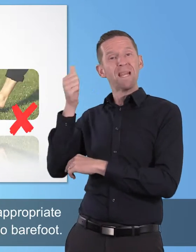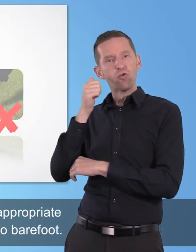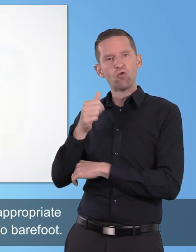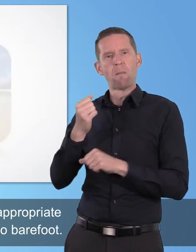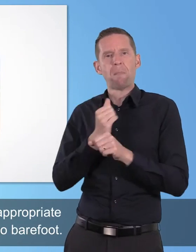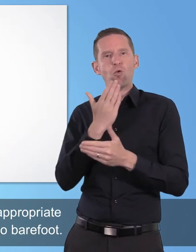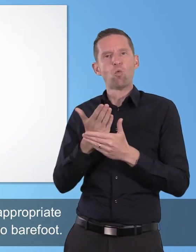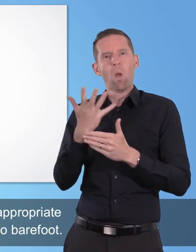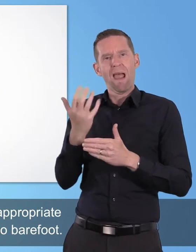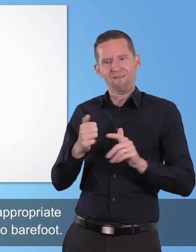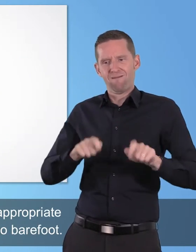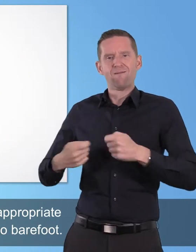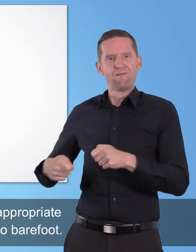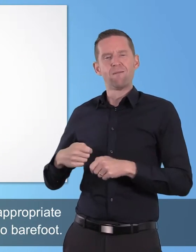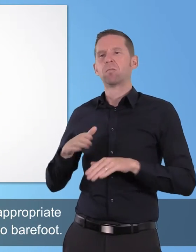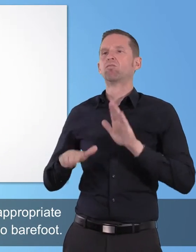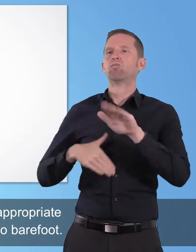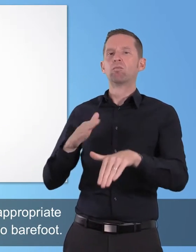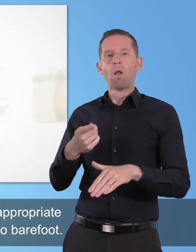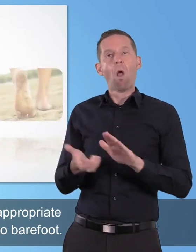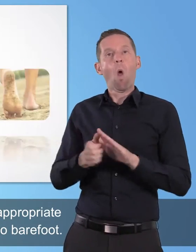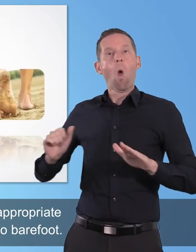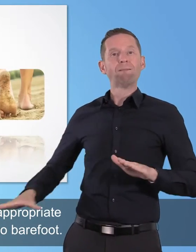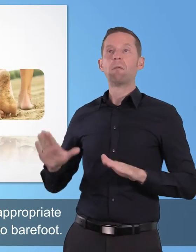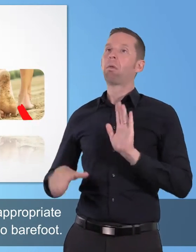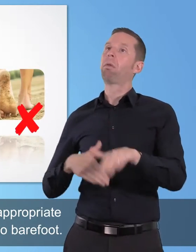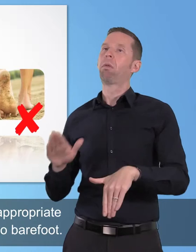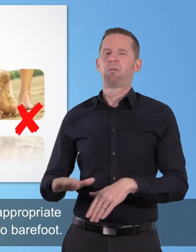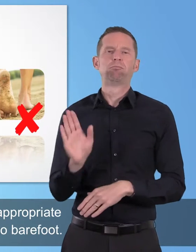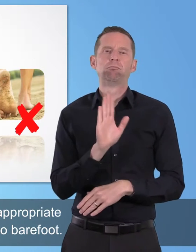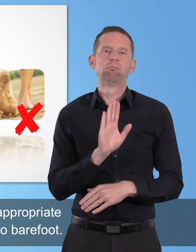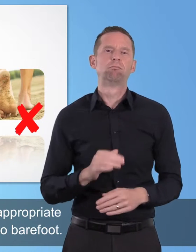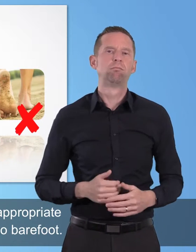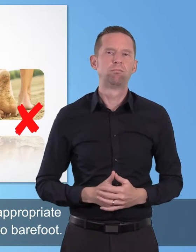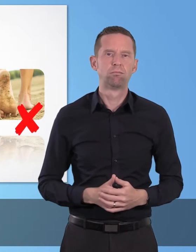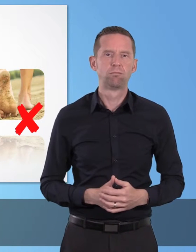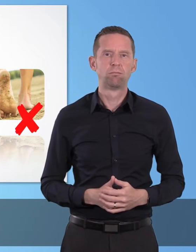At the beach, wear appropriate footwear and don't go barefoot.